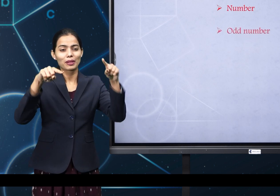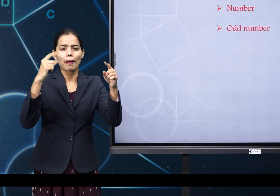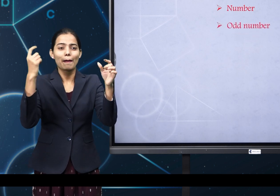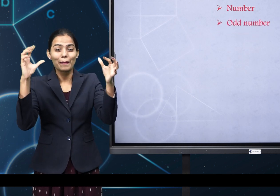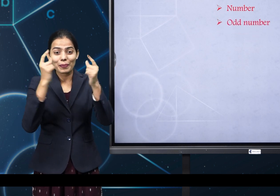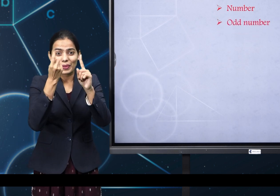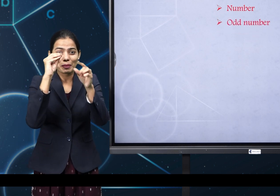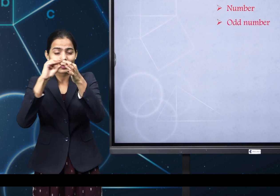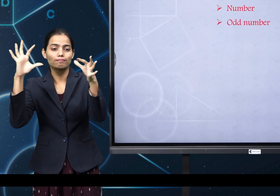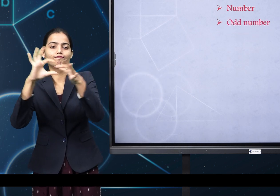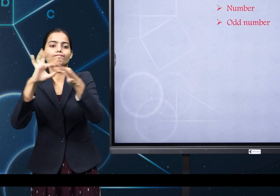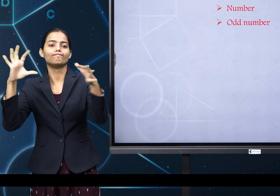odd number,